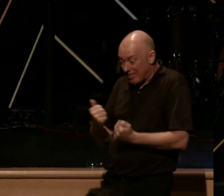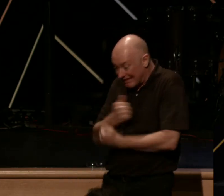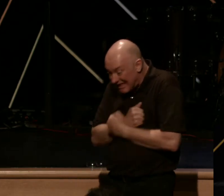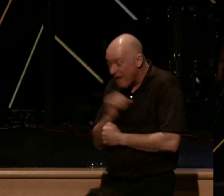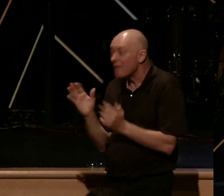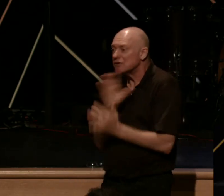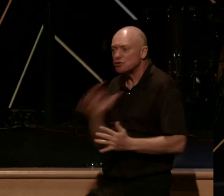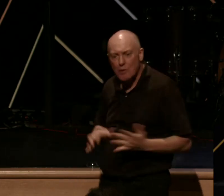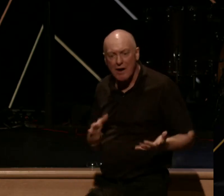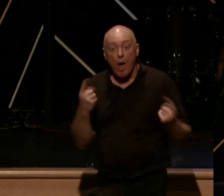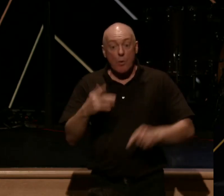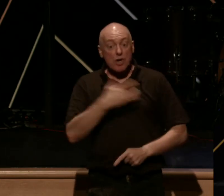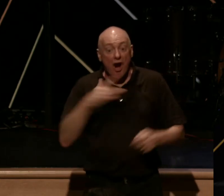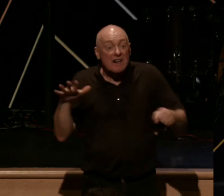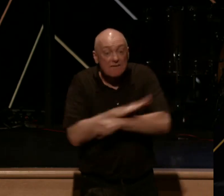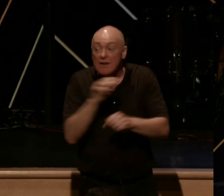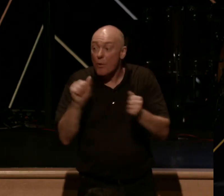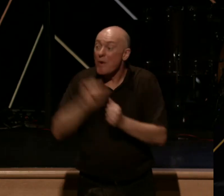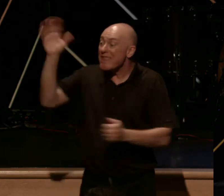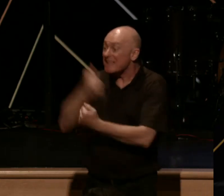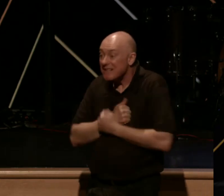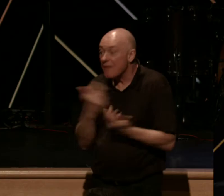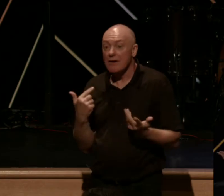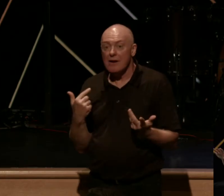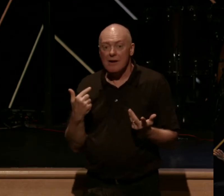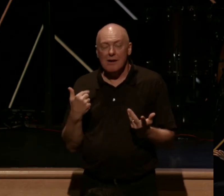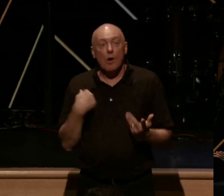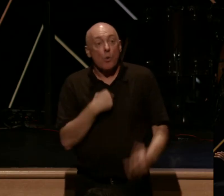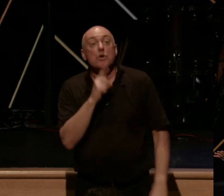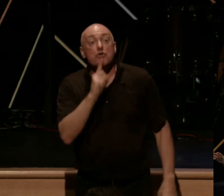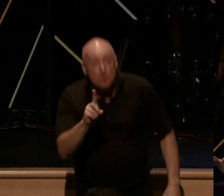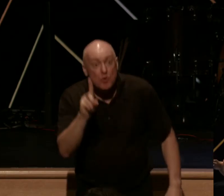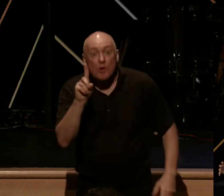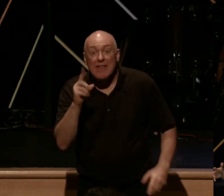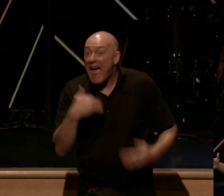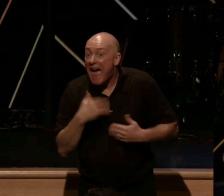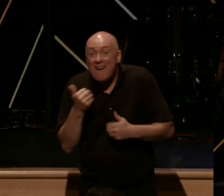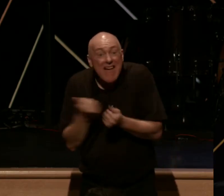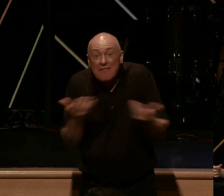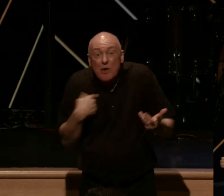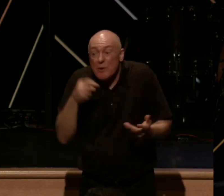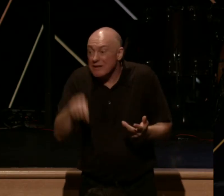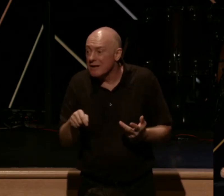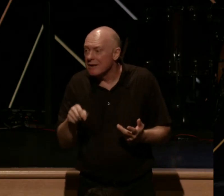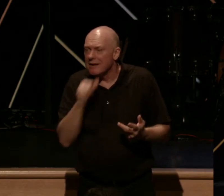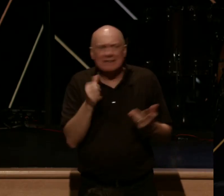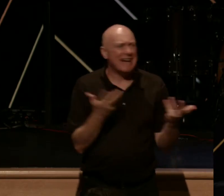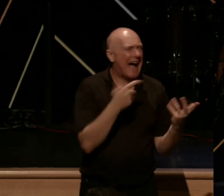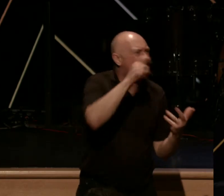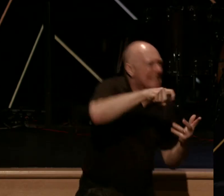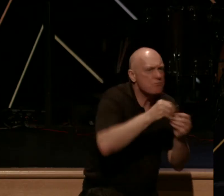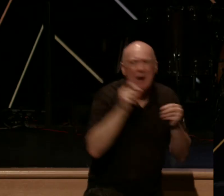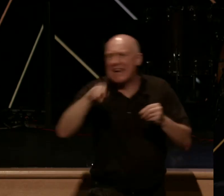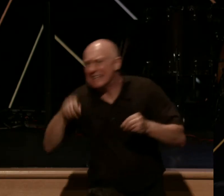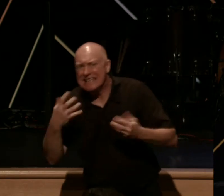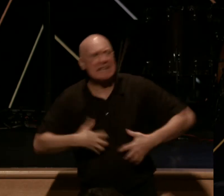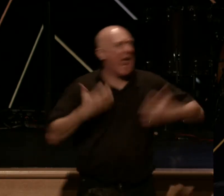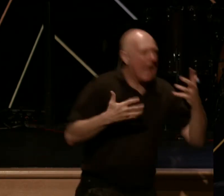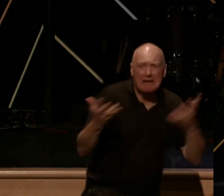When our hearts are filled with his love, we see that we truly do have all we need and we're not running around trying to get more stuff and then getting angry when we can't have it.